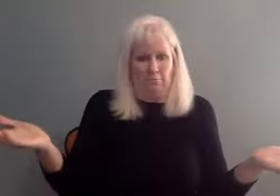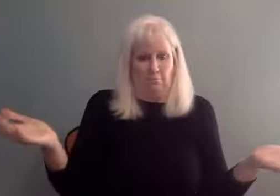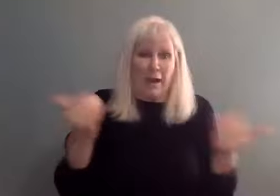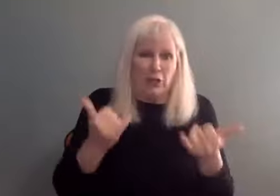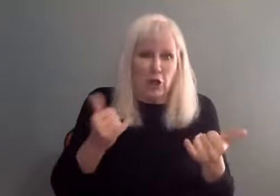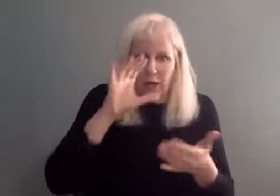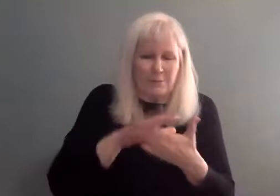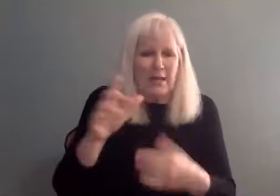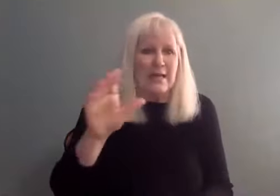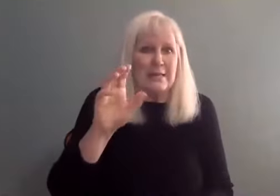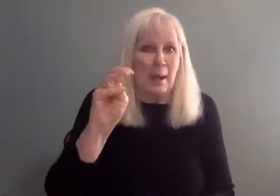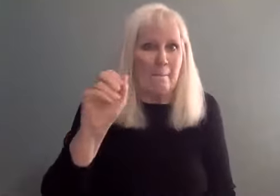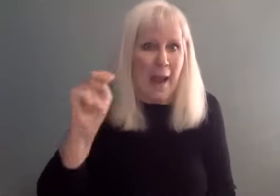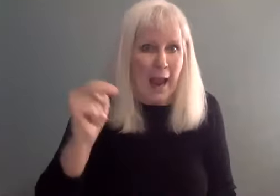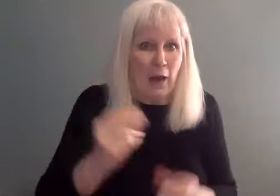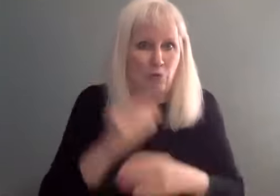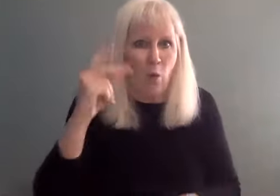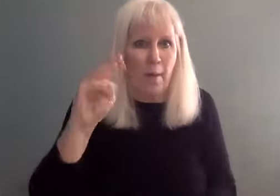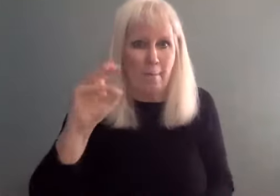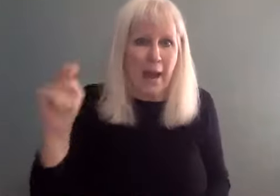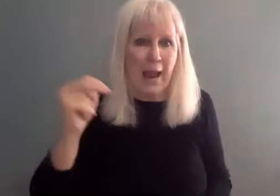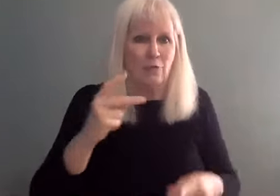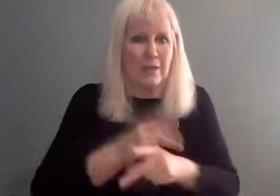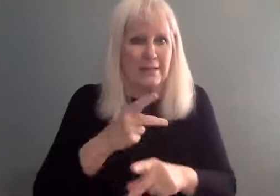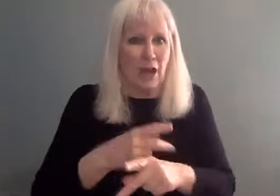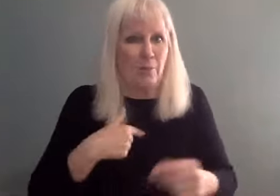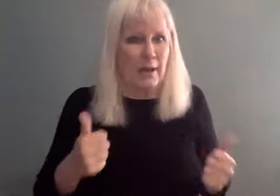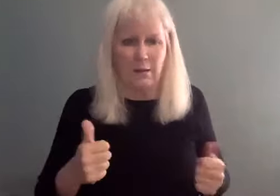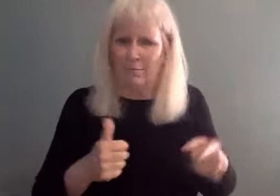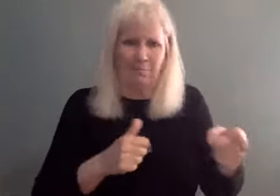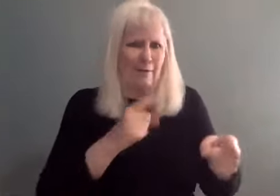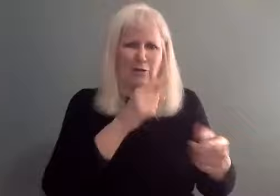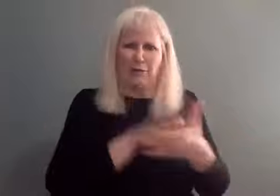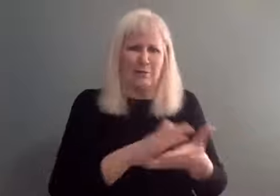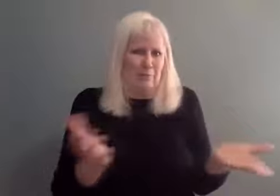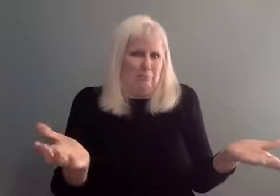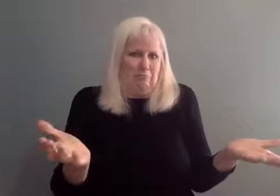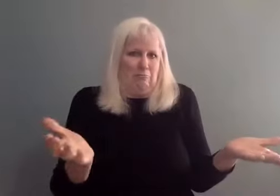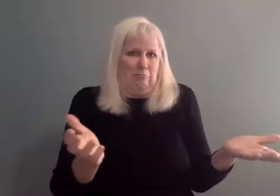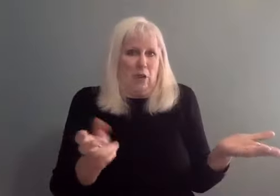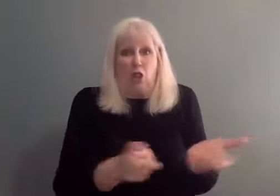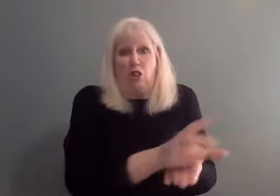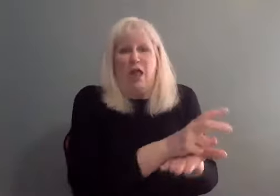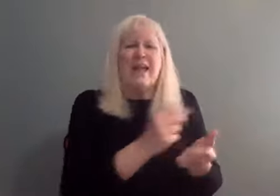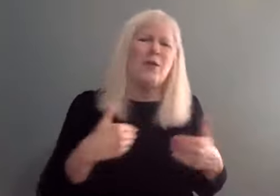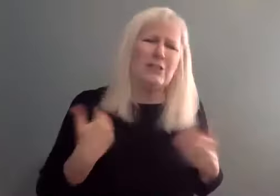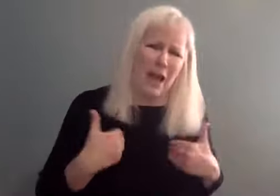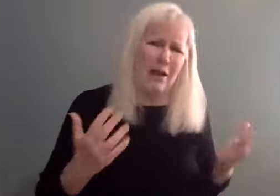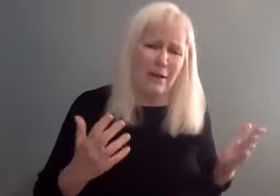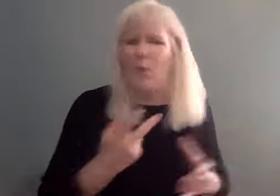man. And he took care of me in ways that the other one was kind of young, we were both young. So